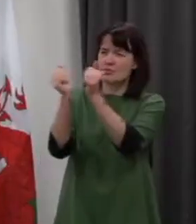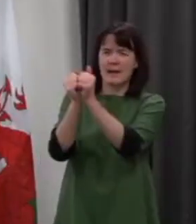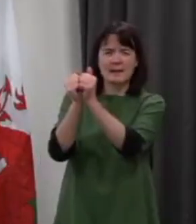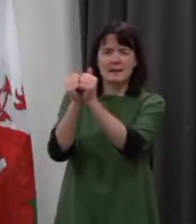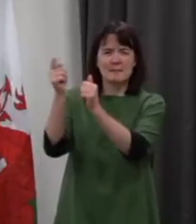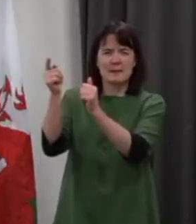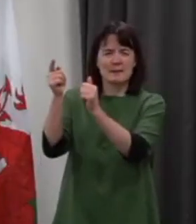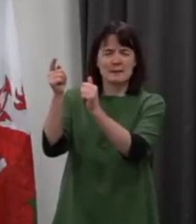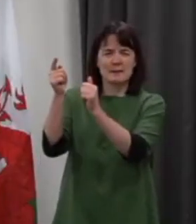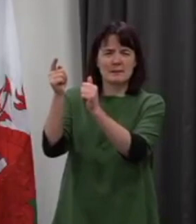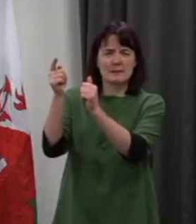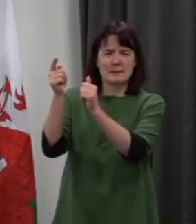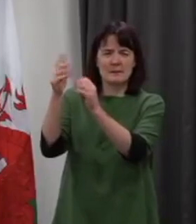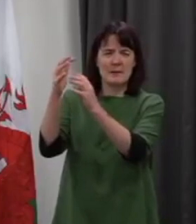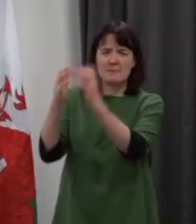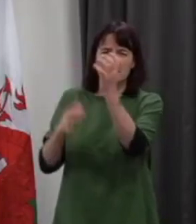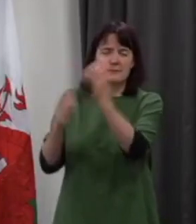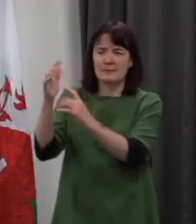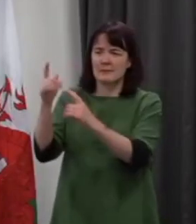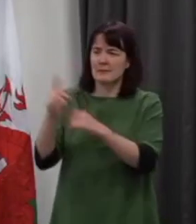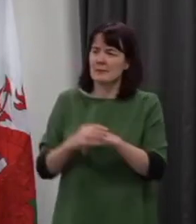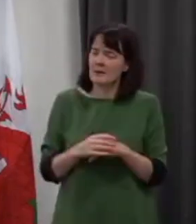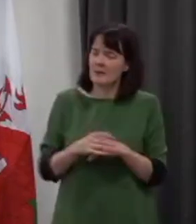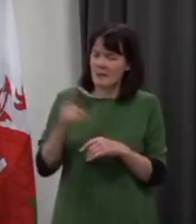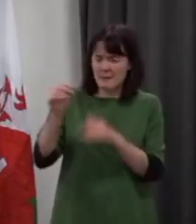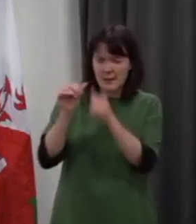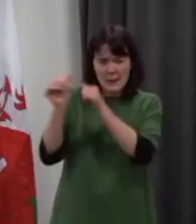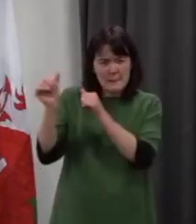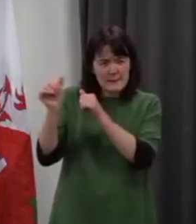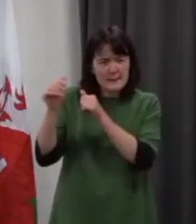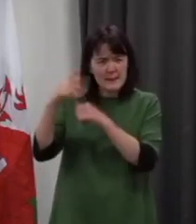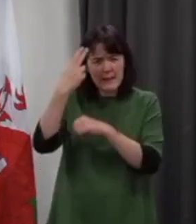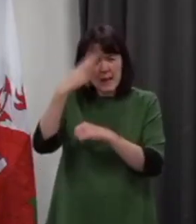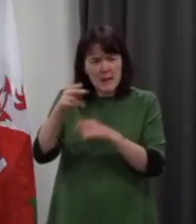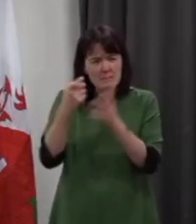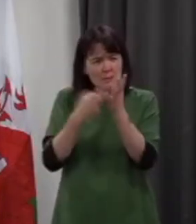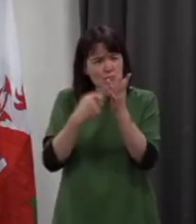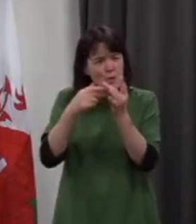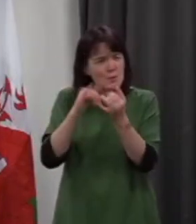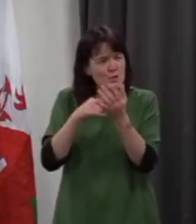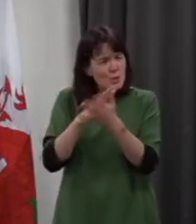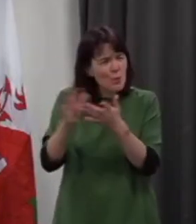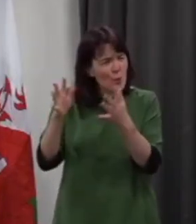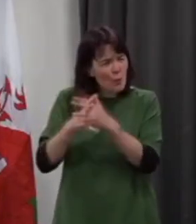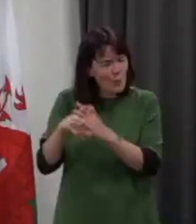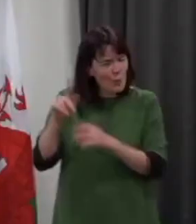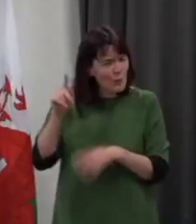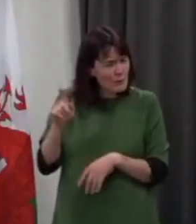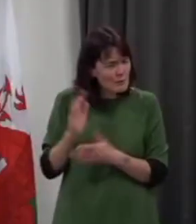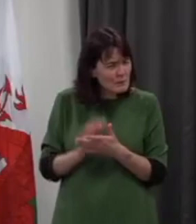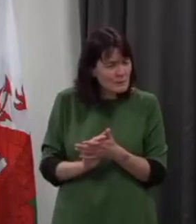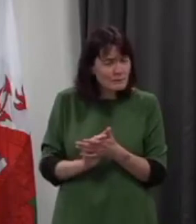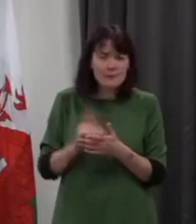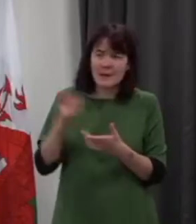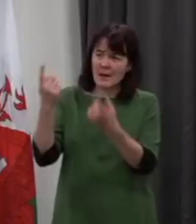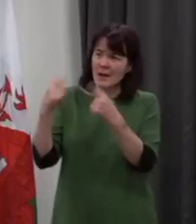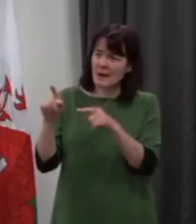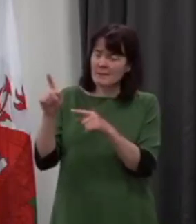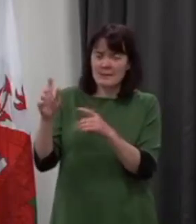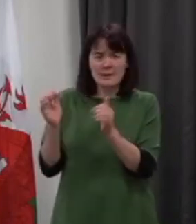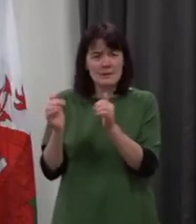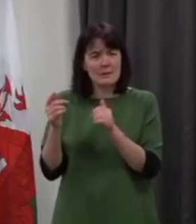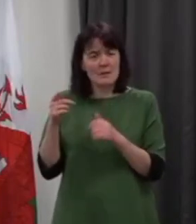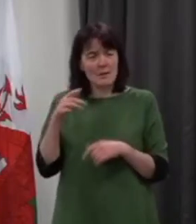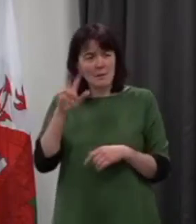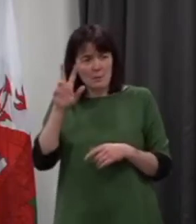confirm Roche is the company in question? And could you give us more detail on the nature of the agreement as the Welsh